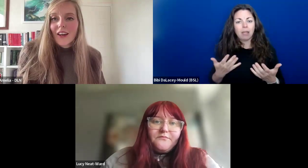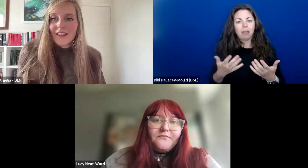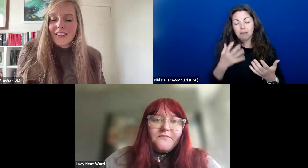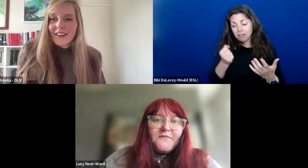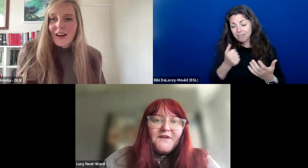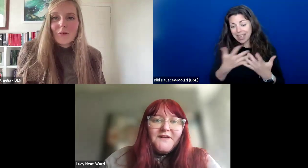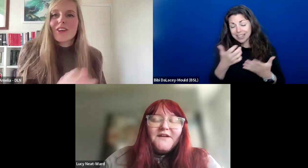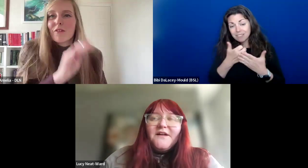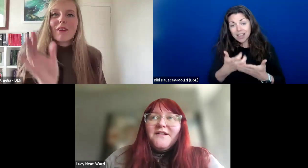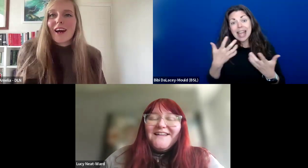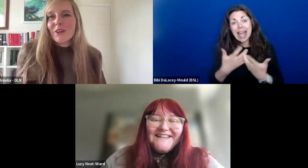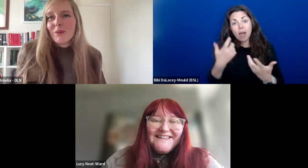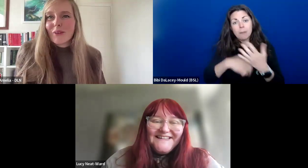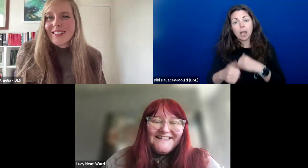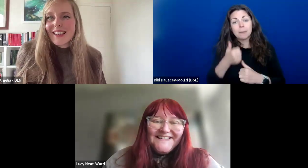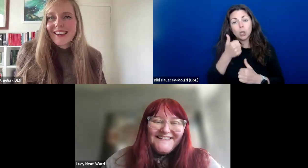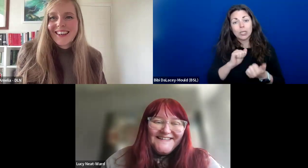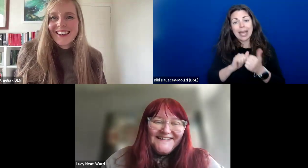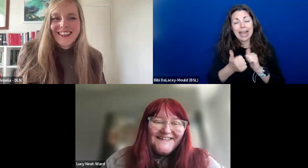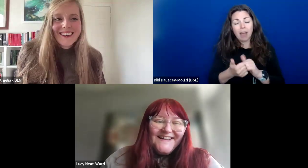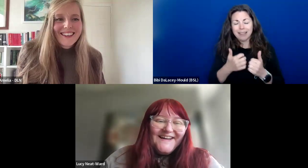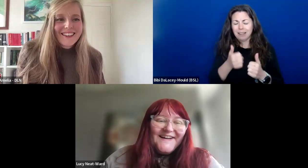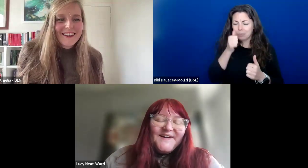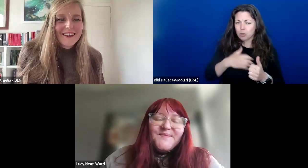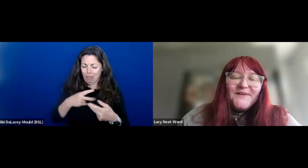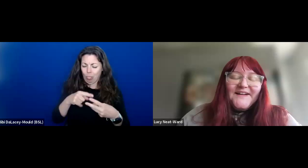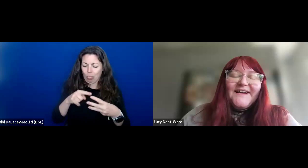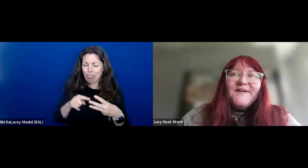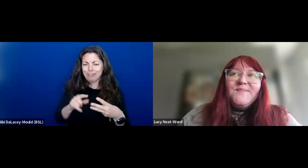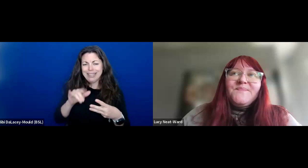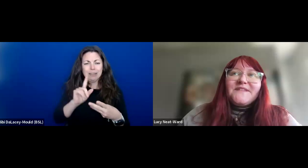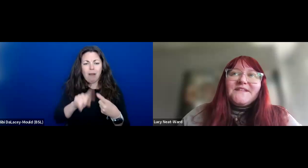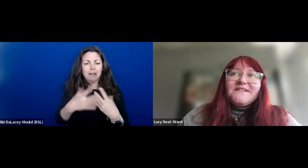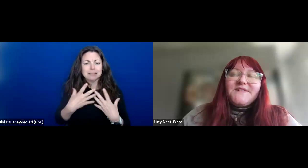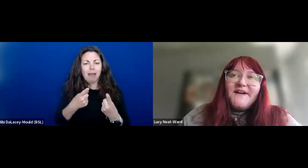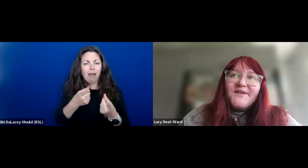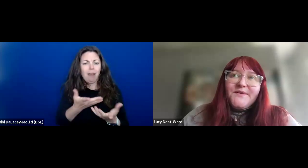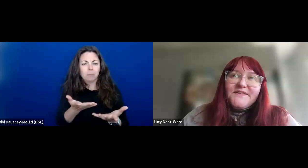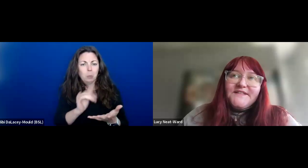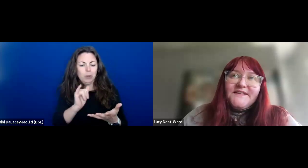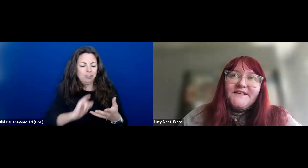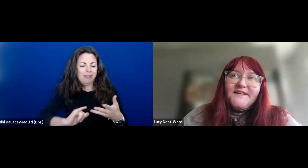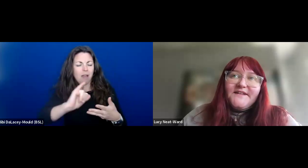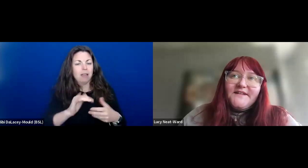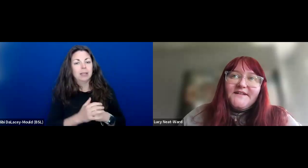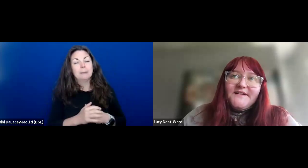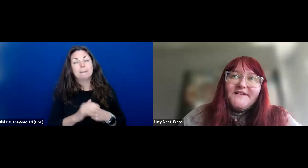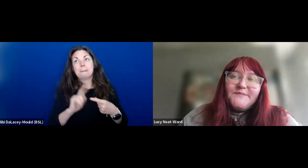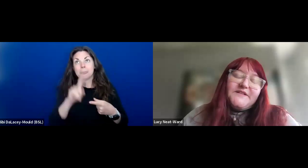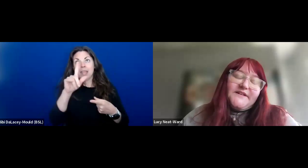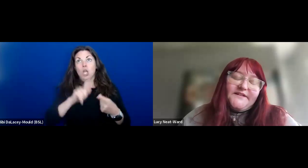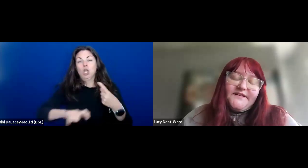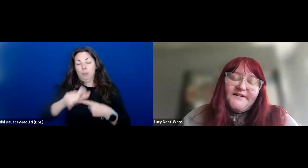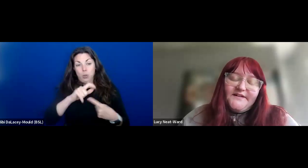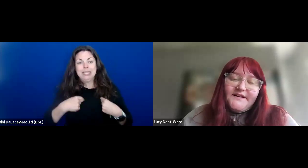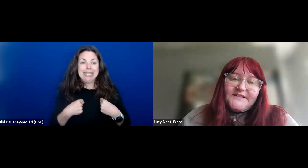good ally. Would you have a bit of that you want to answer? Brilliant. So yeah, community